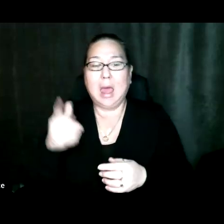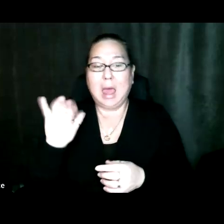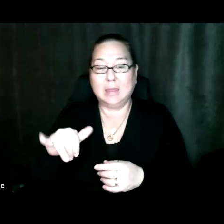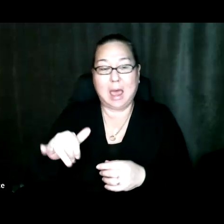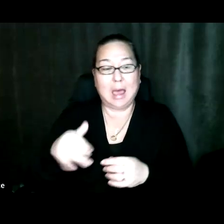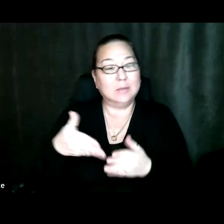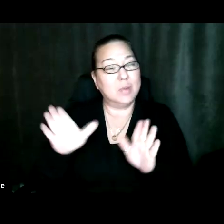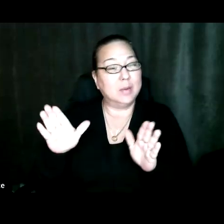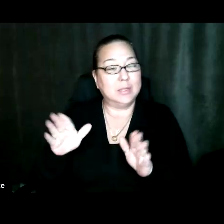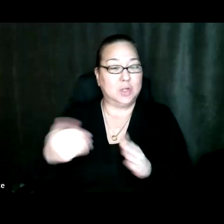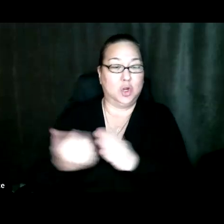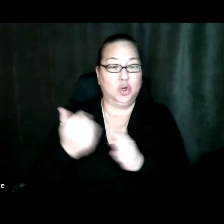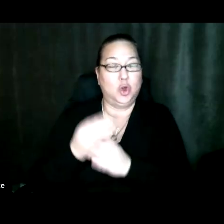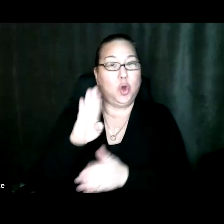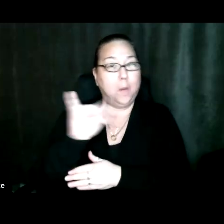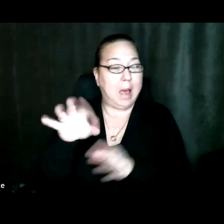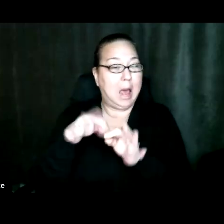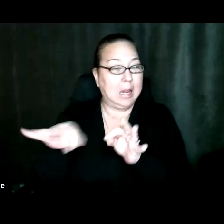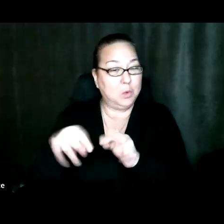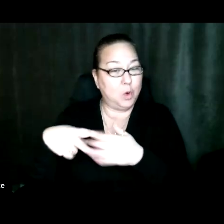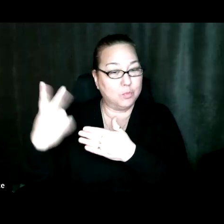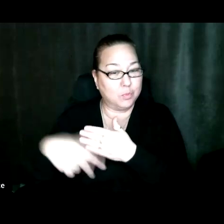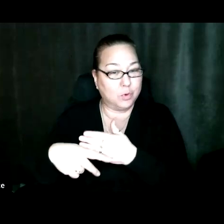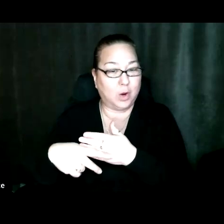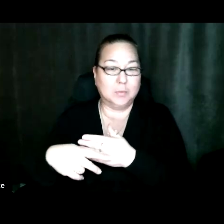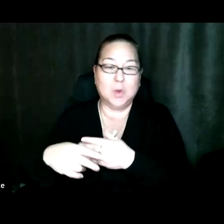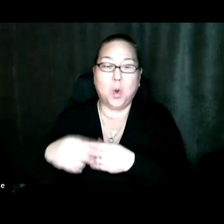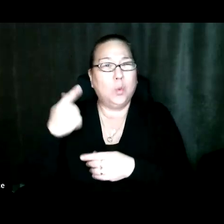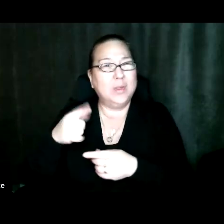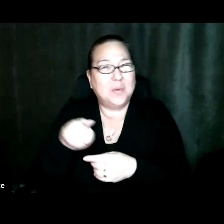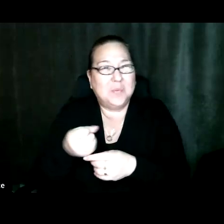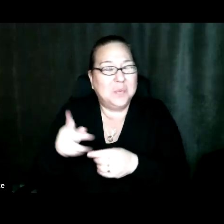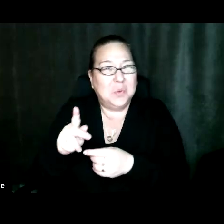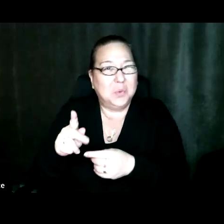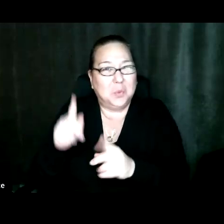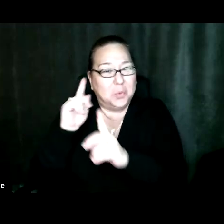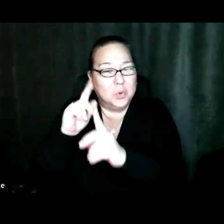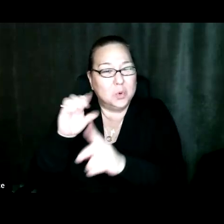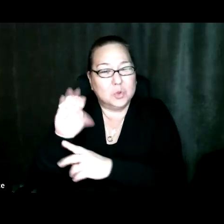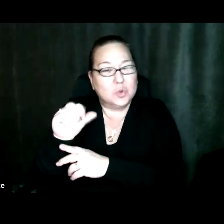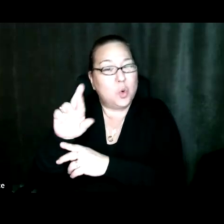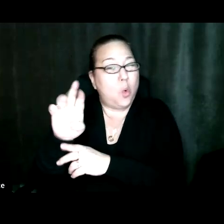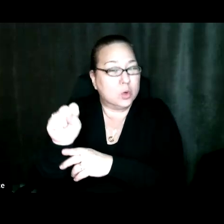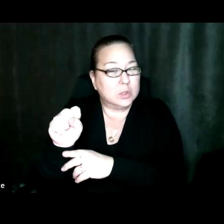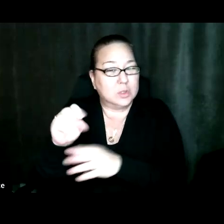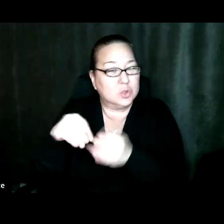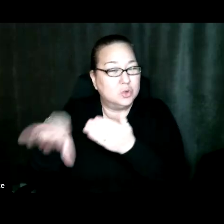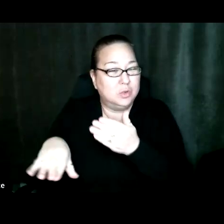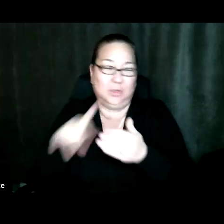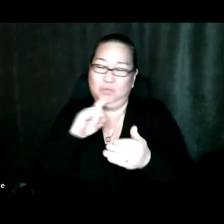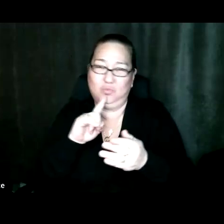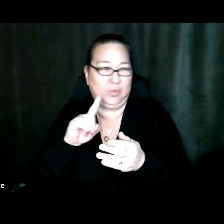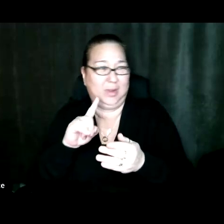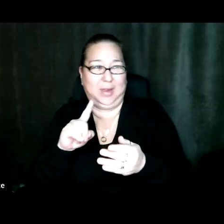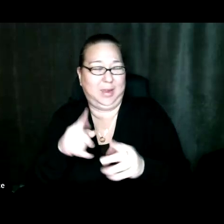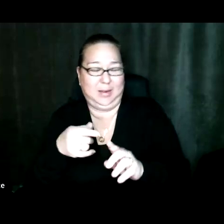diverts attention from the reality that thousands are being dumped into English immersion classes. The lessons I learned from the report